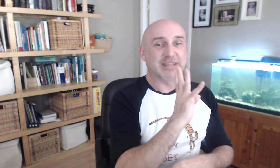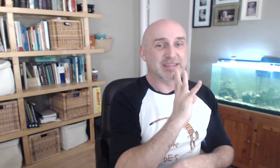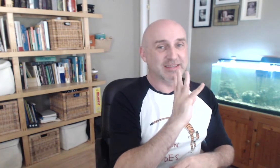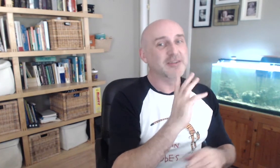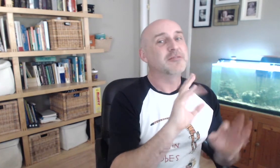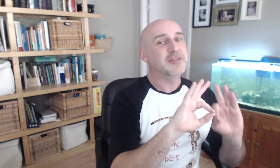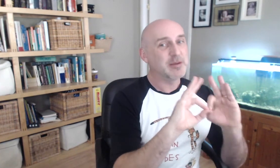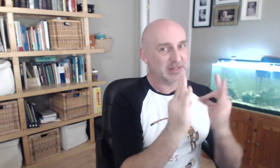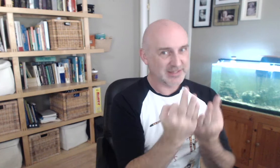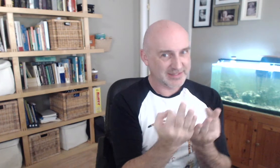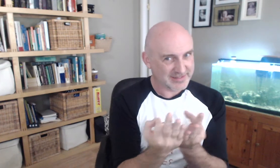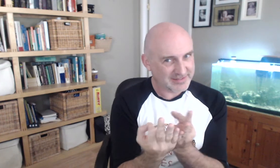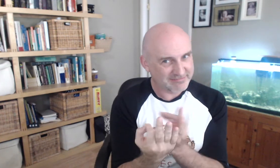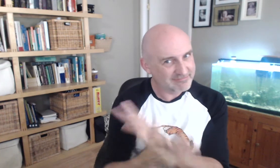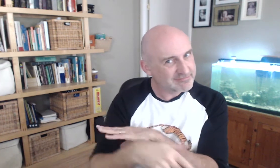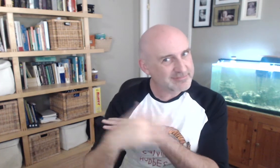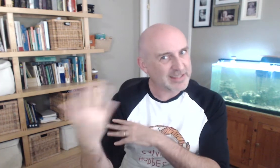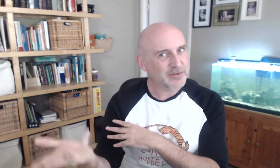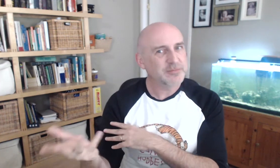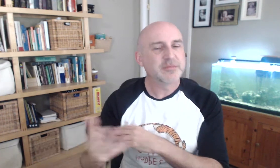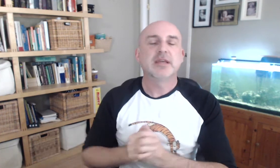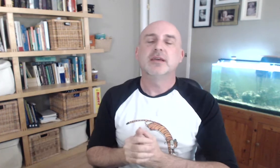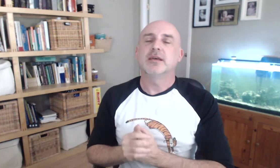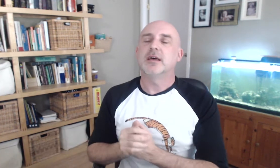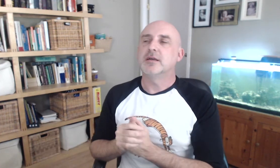French-speaking families, thank you.